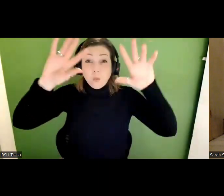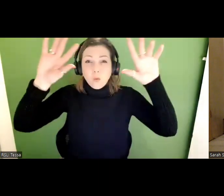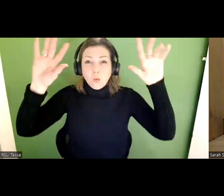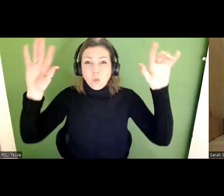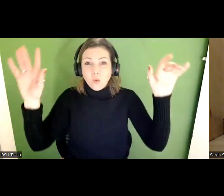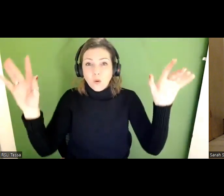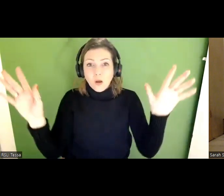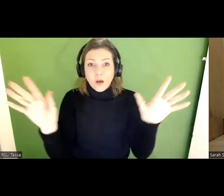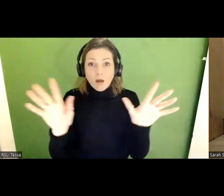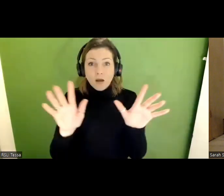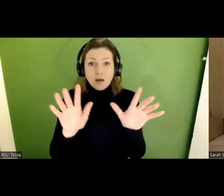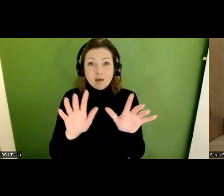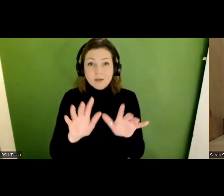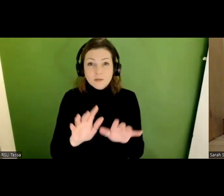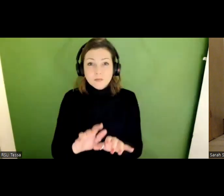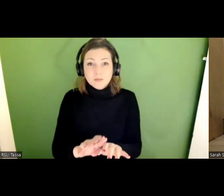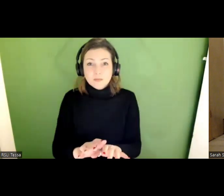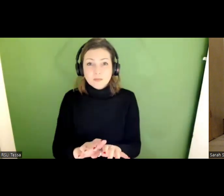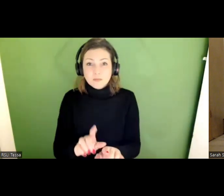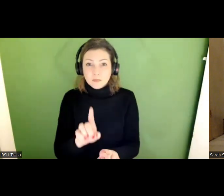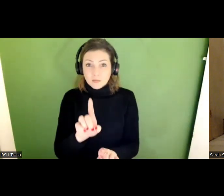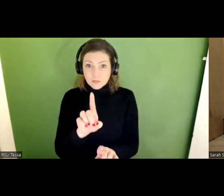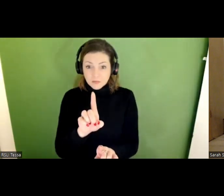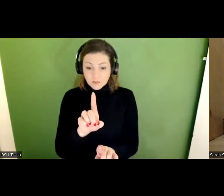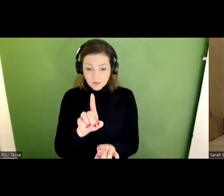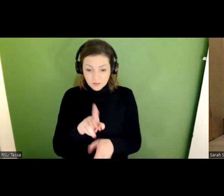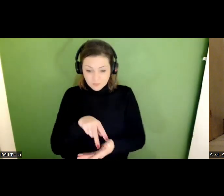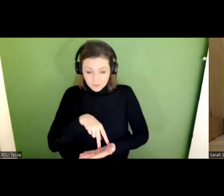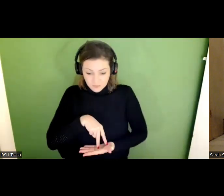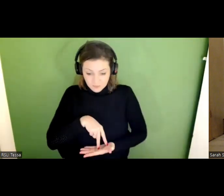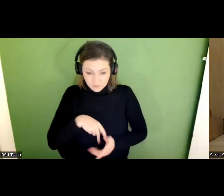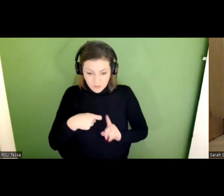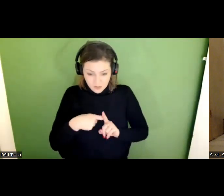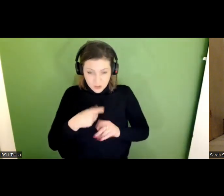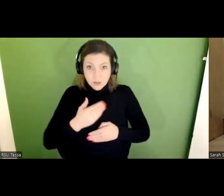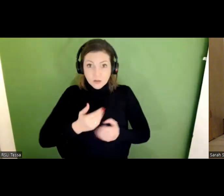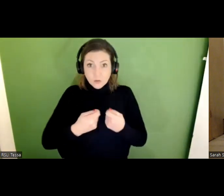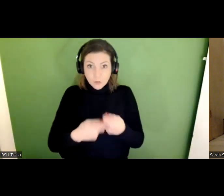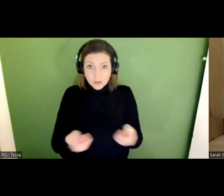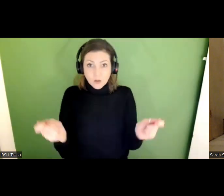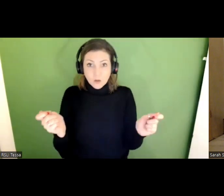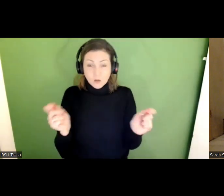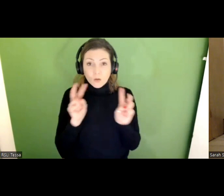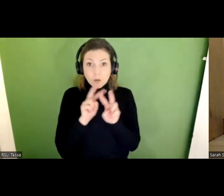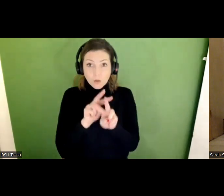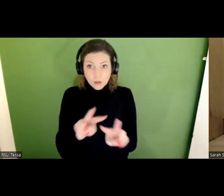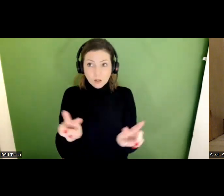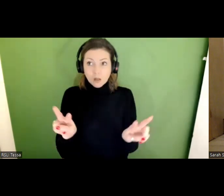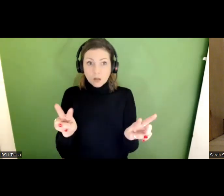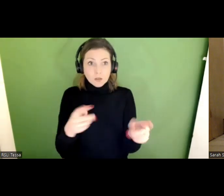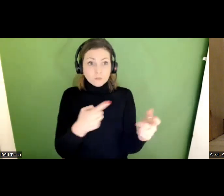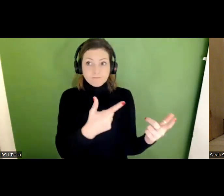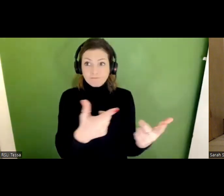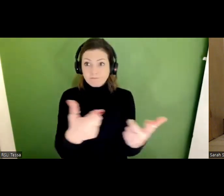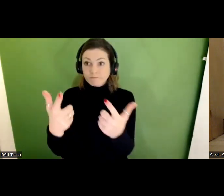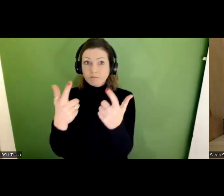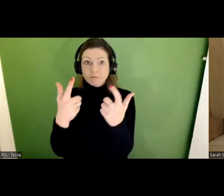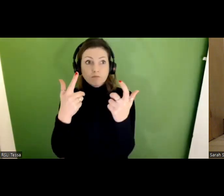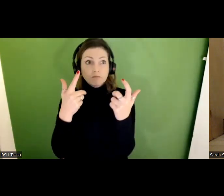weathers. But I'm still at the kitchen window, looking out, looking